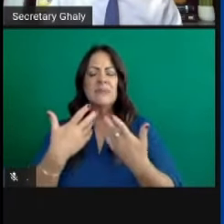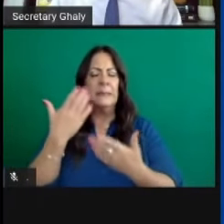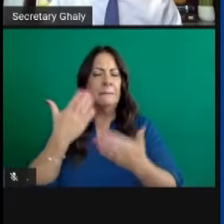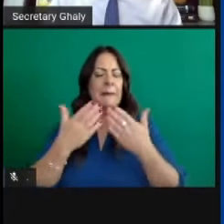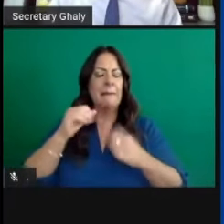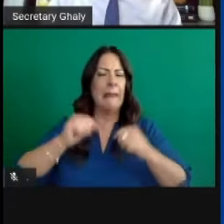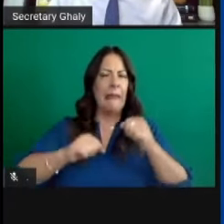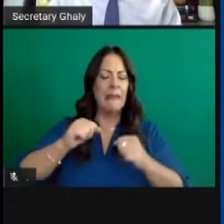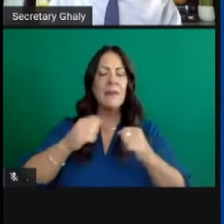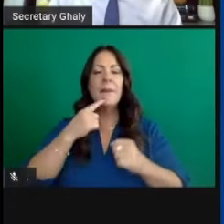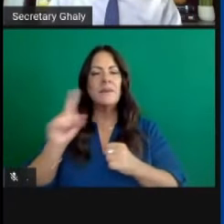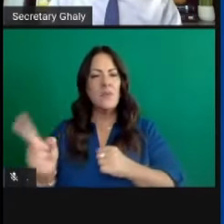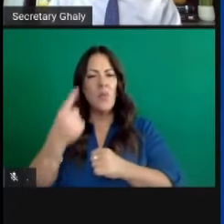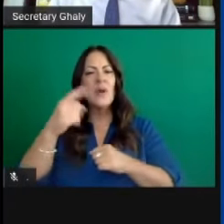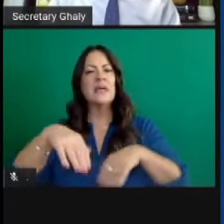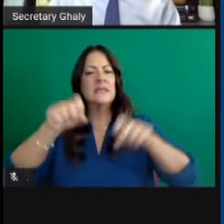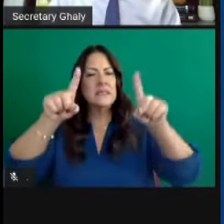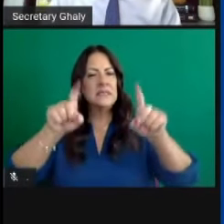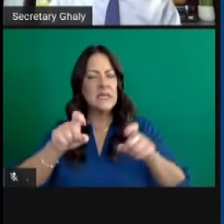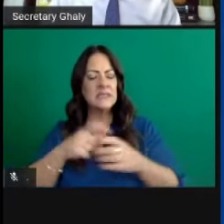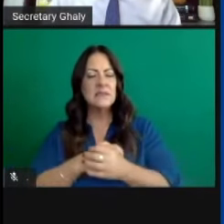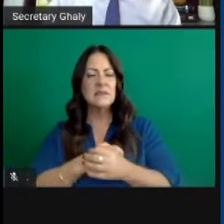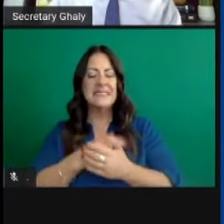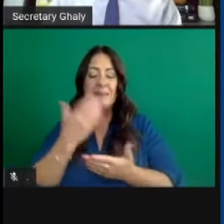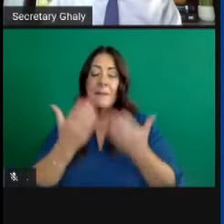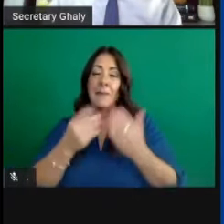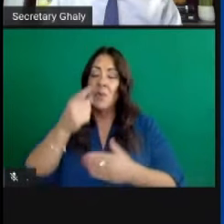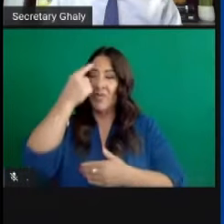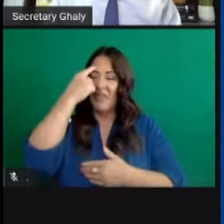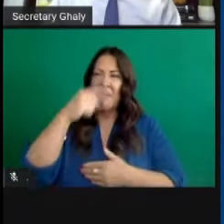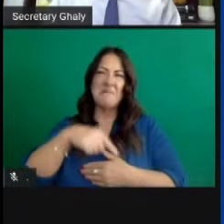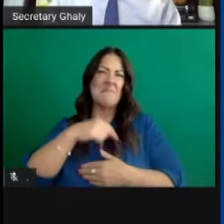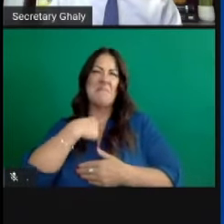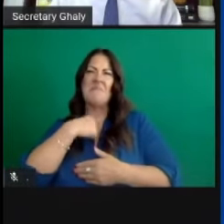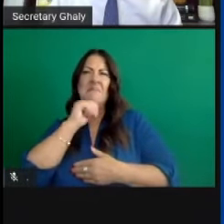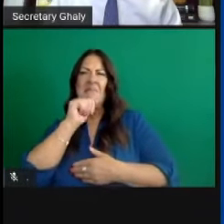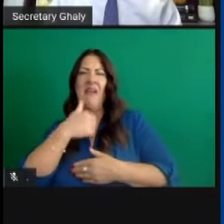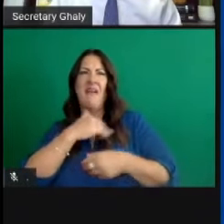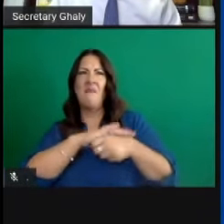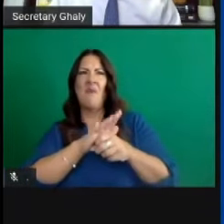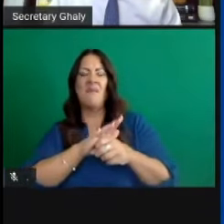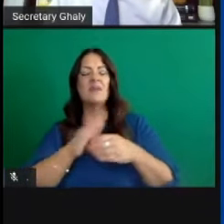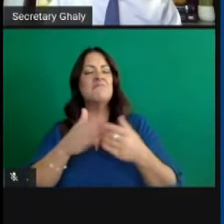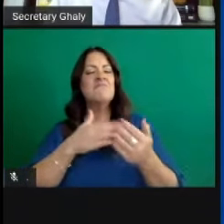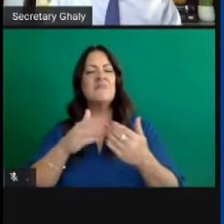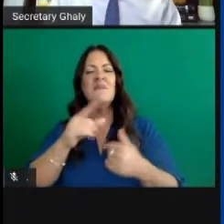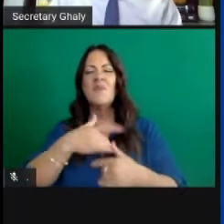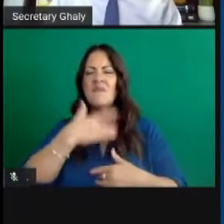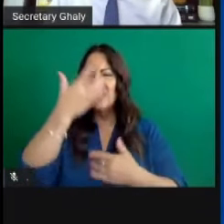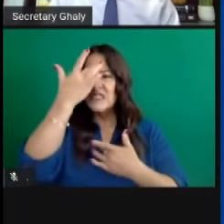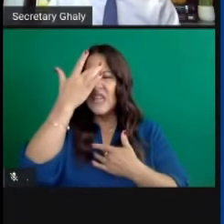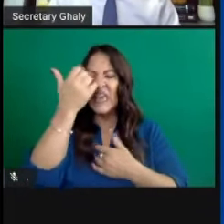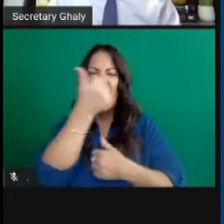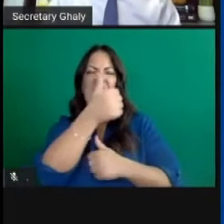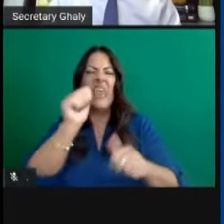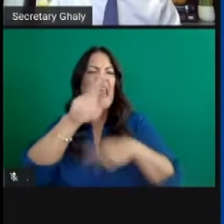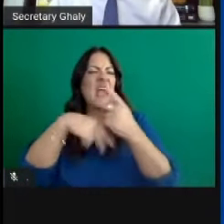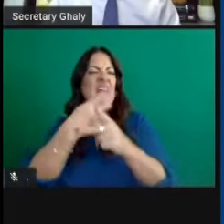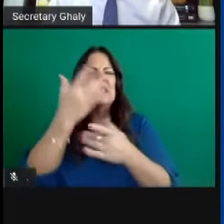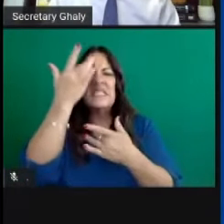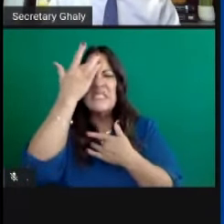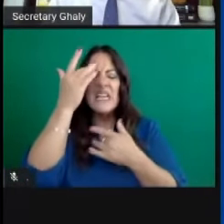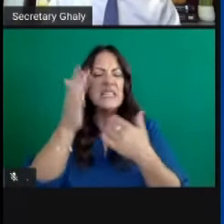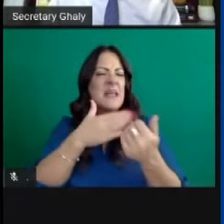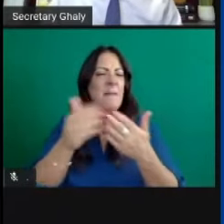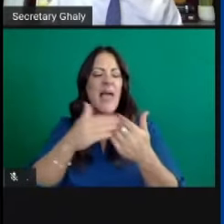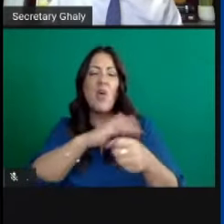but especially, even if you don't think it's COVID-19, to stay home, avoid getting others sick, because certainly we want to